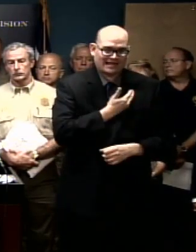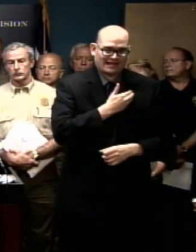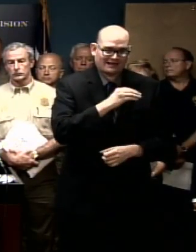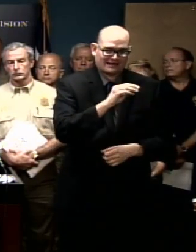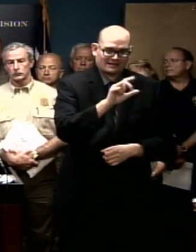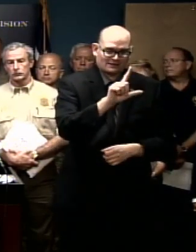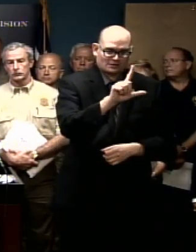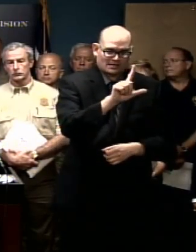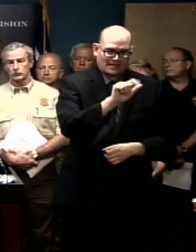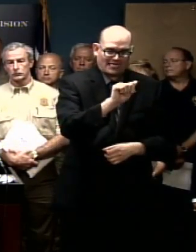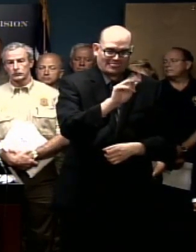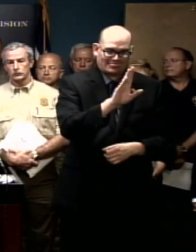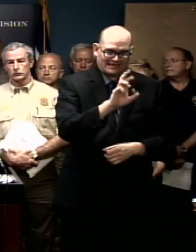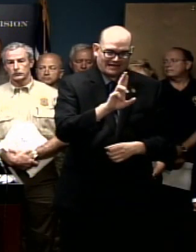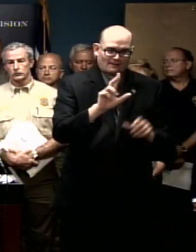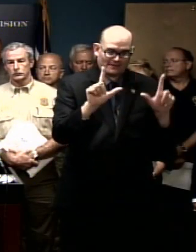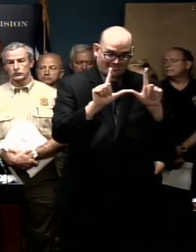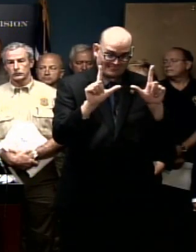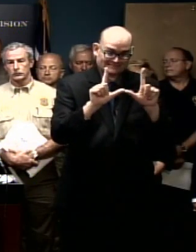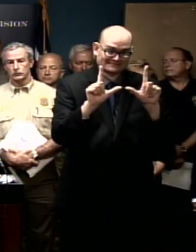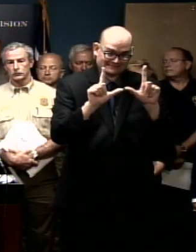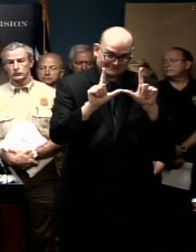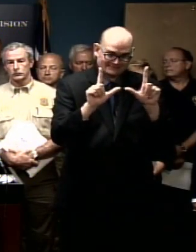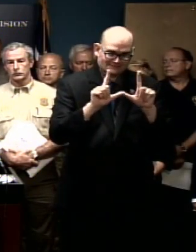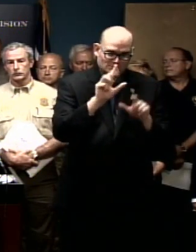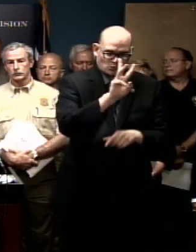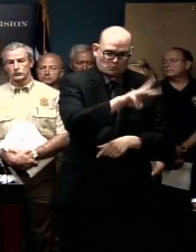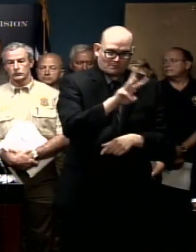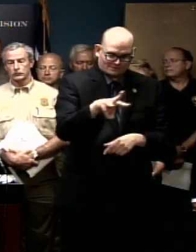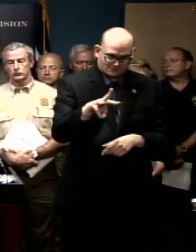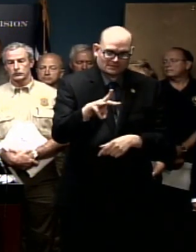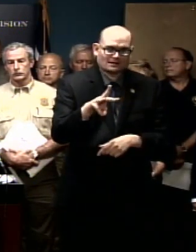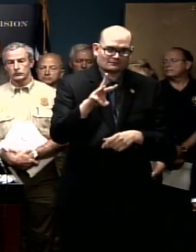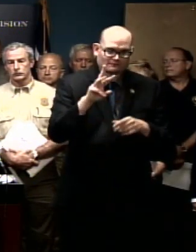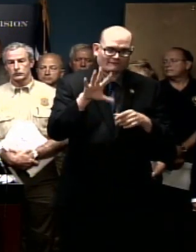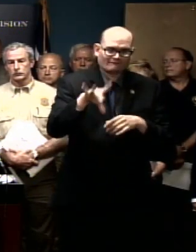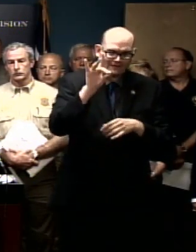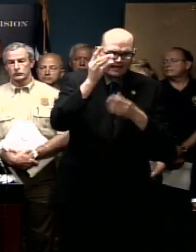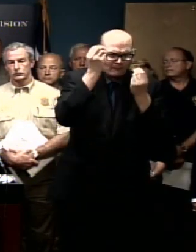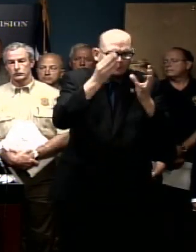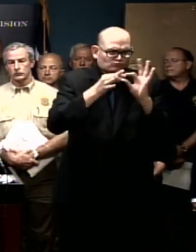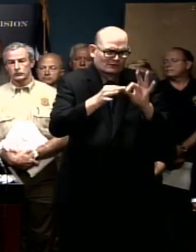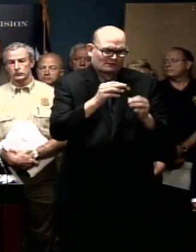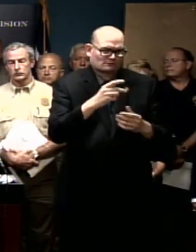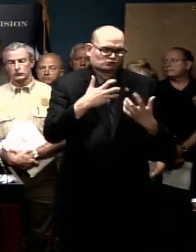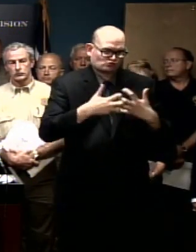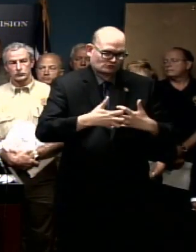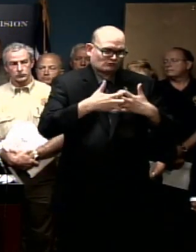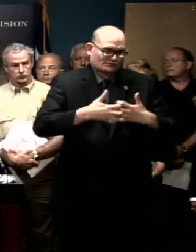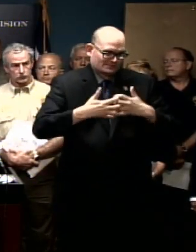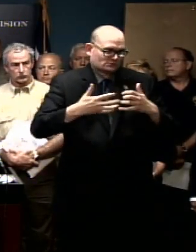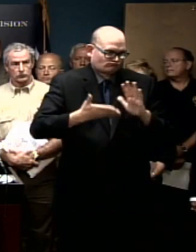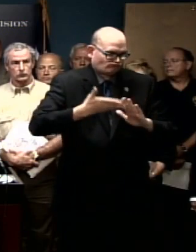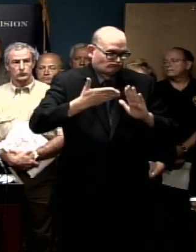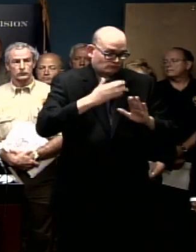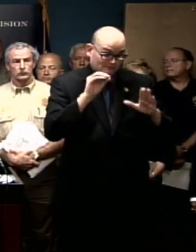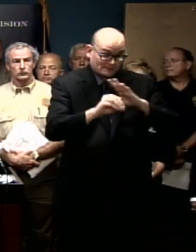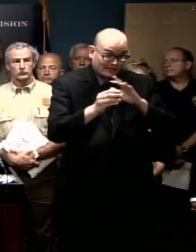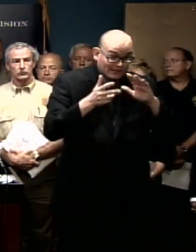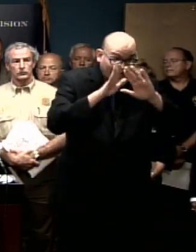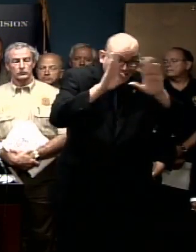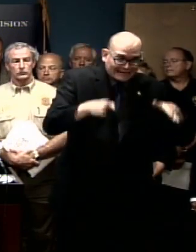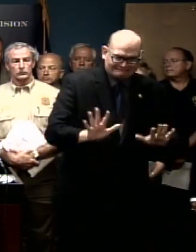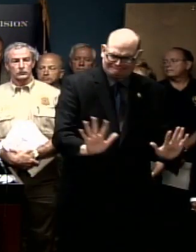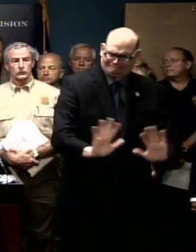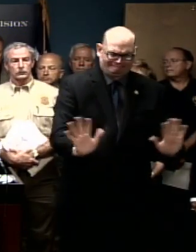regulation website. If you want to know more about generator safety, then we ask you to do that. Having said that, I can tell you that the team behind me